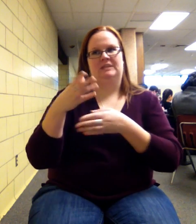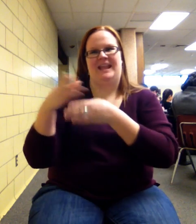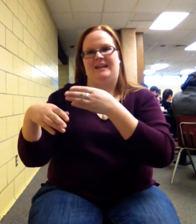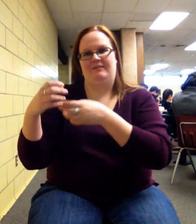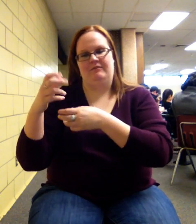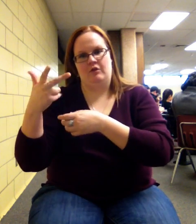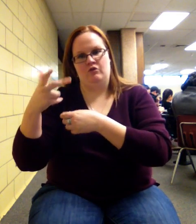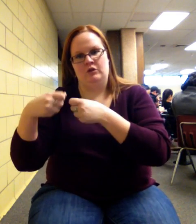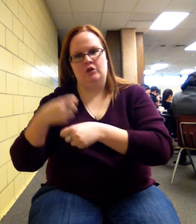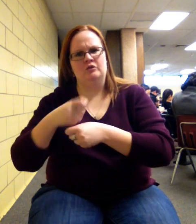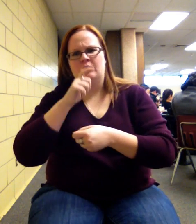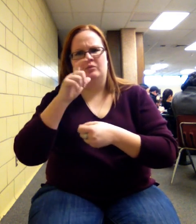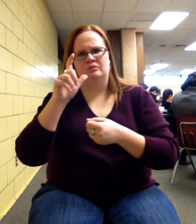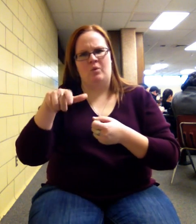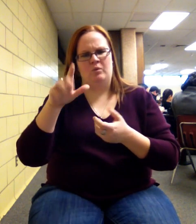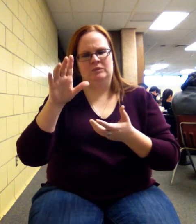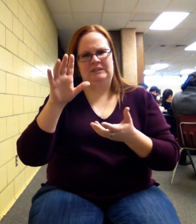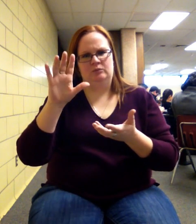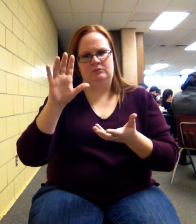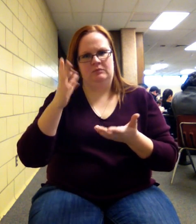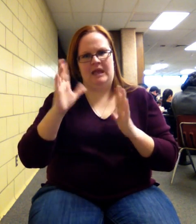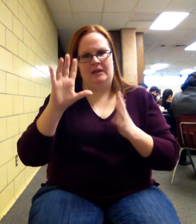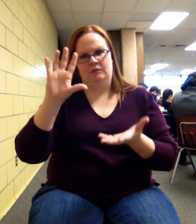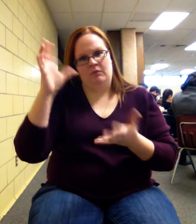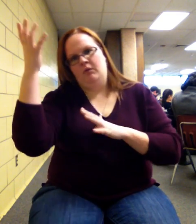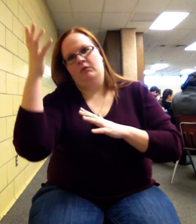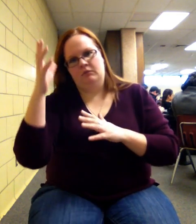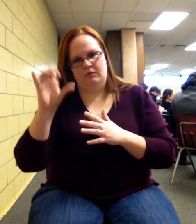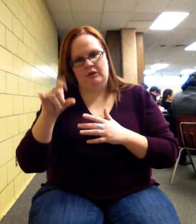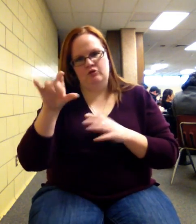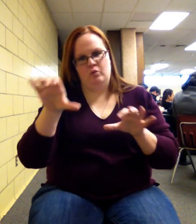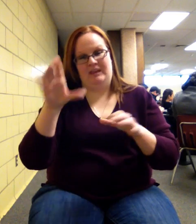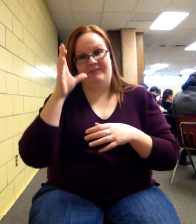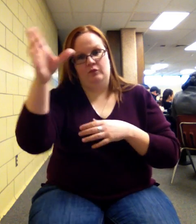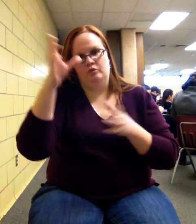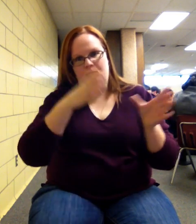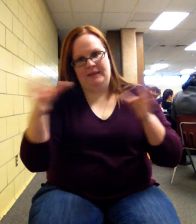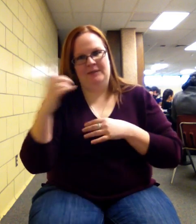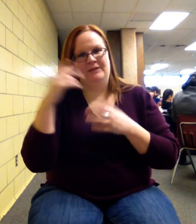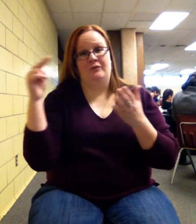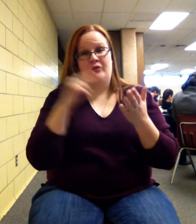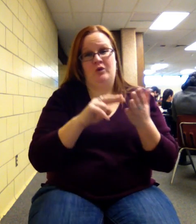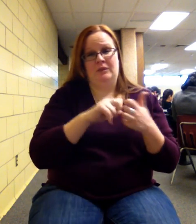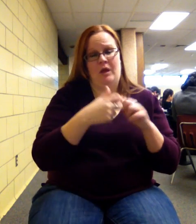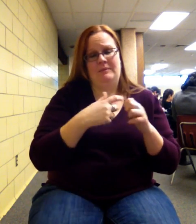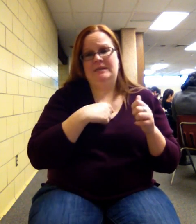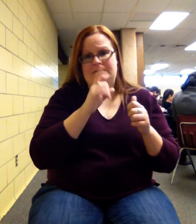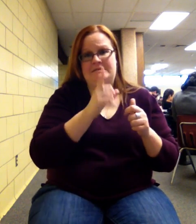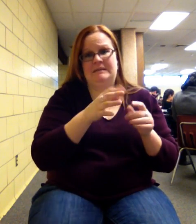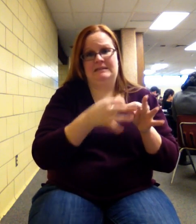said, don't let it throw you that you're doing the forward planning, because if you look at this problem, what we have is a simple present value to future